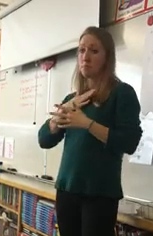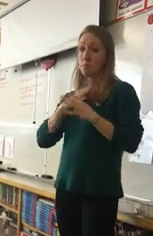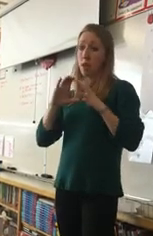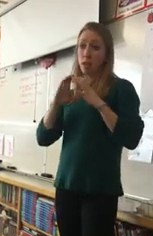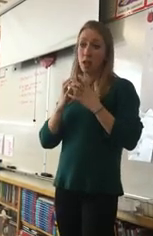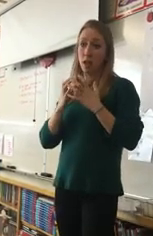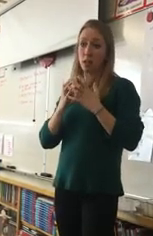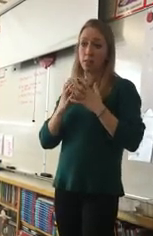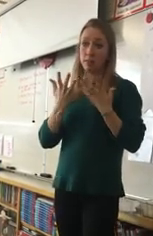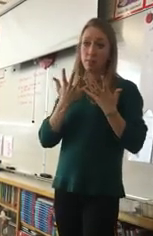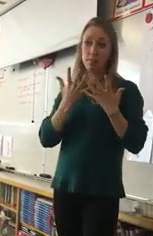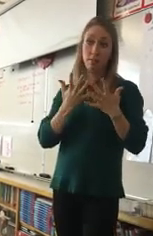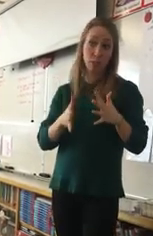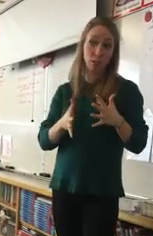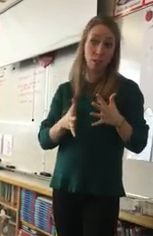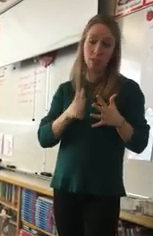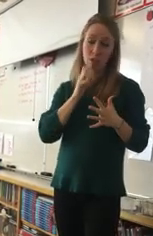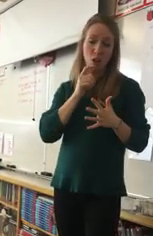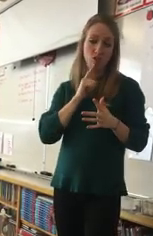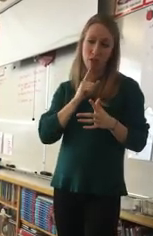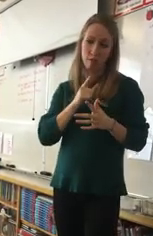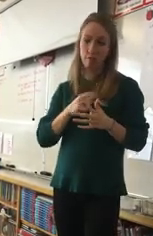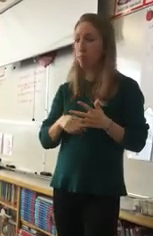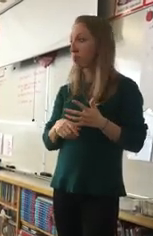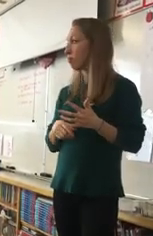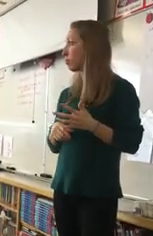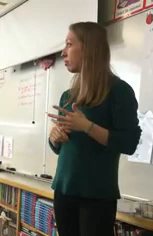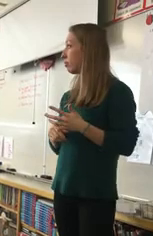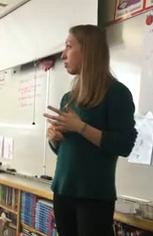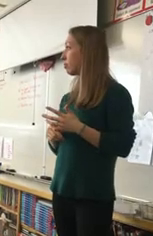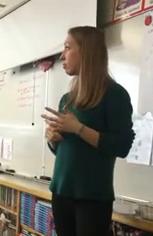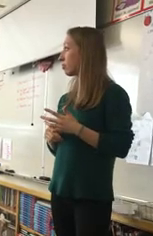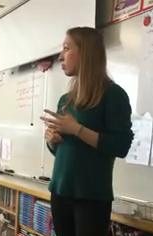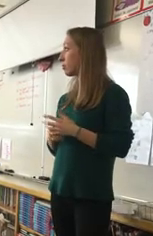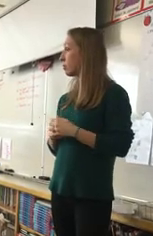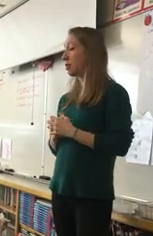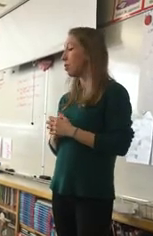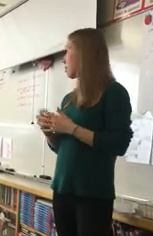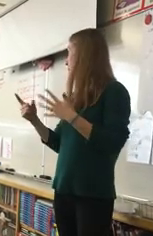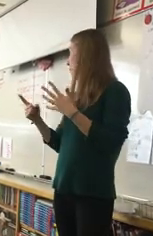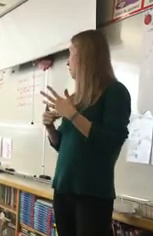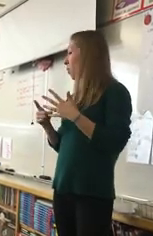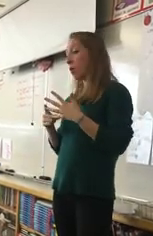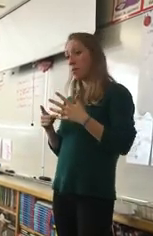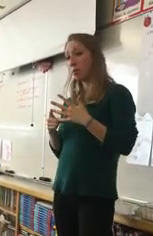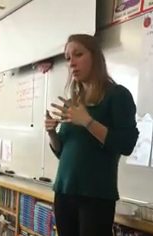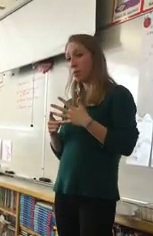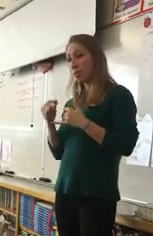step. The last step is, and this is really important that you're listening, this sheet is